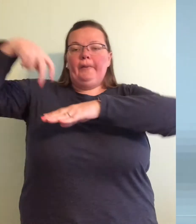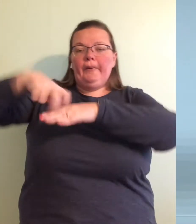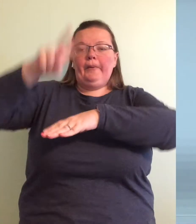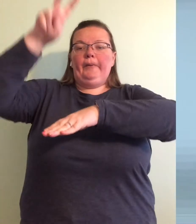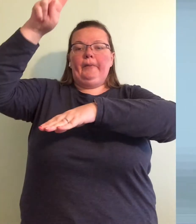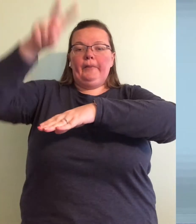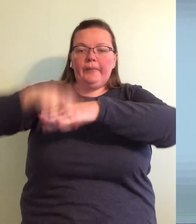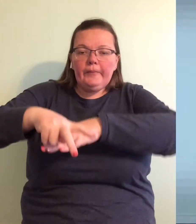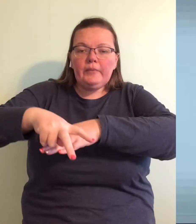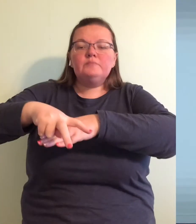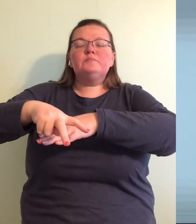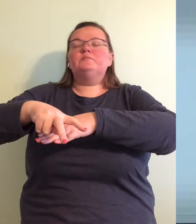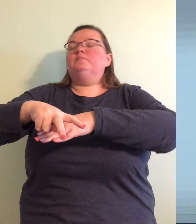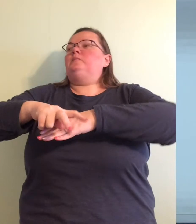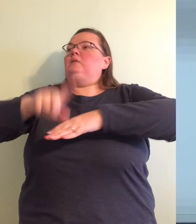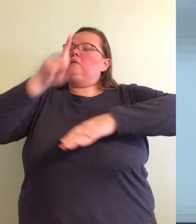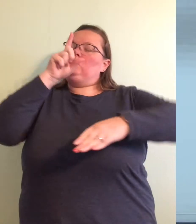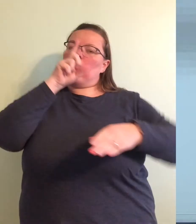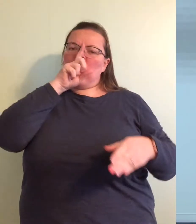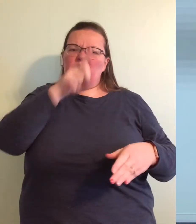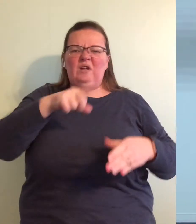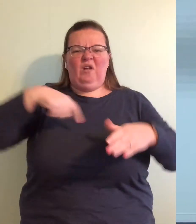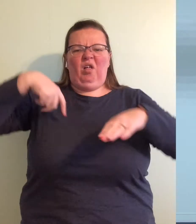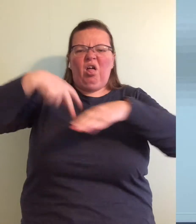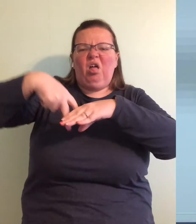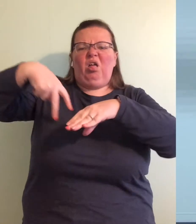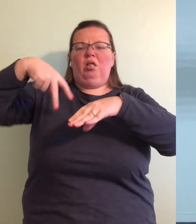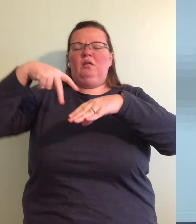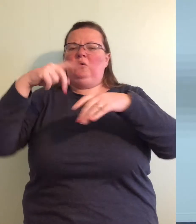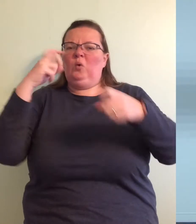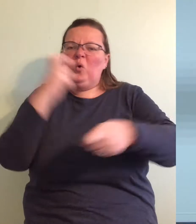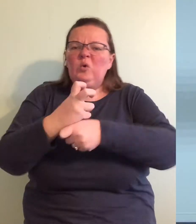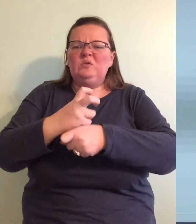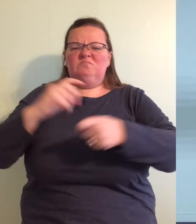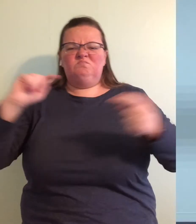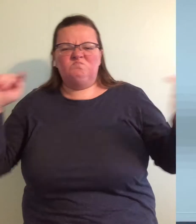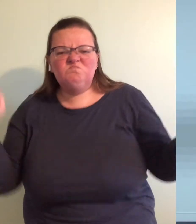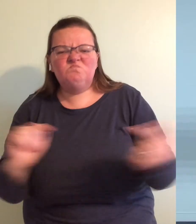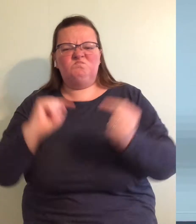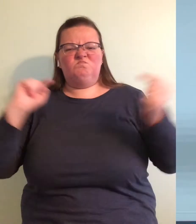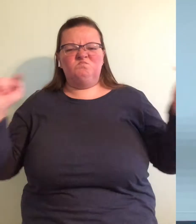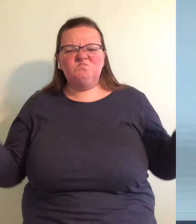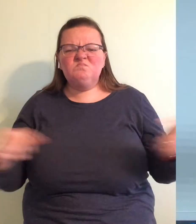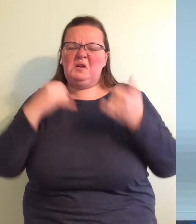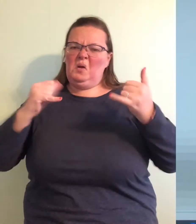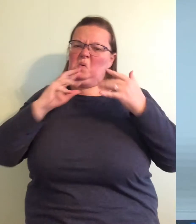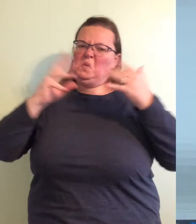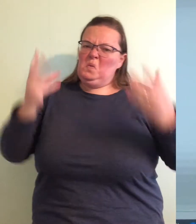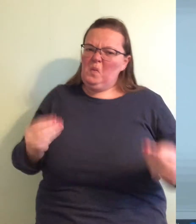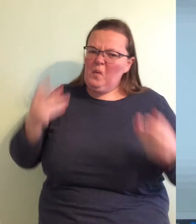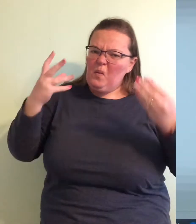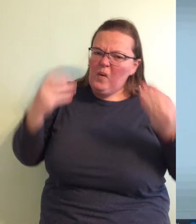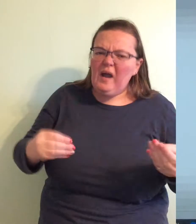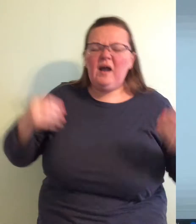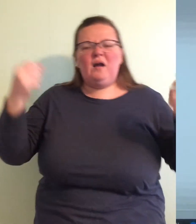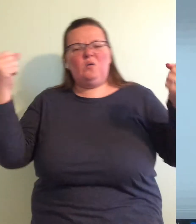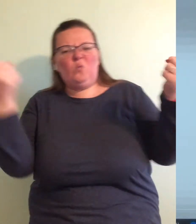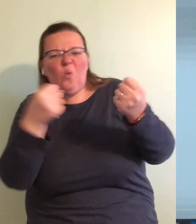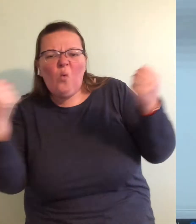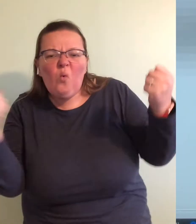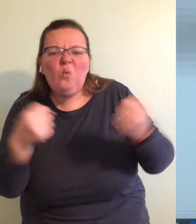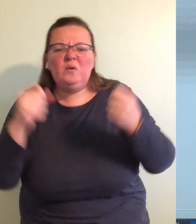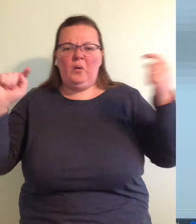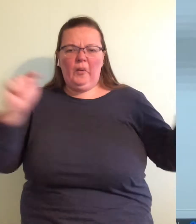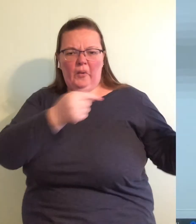steep banks and barking his shins against rocks till he was wet and cold and bruised all